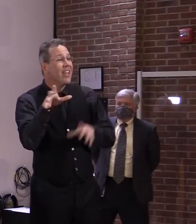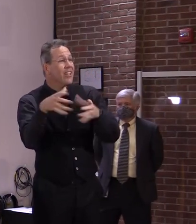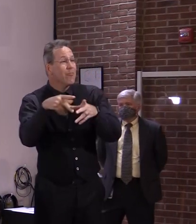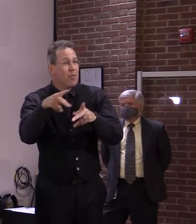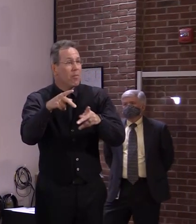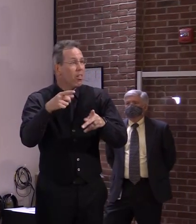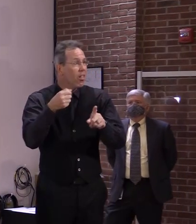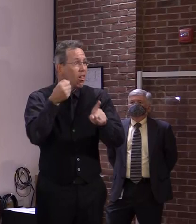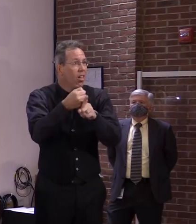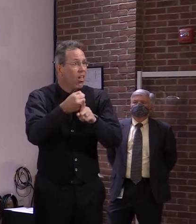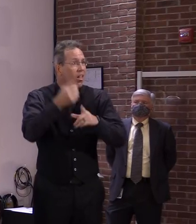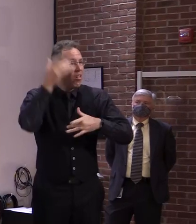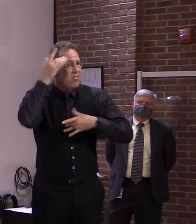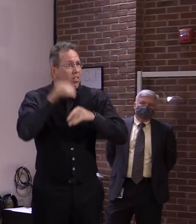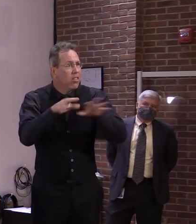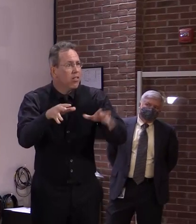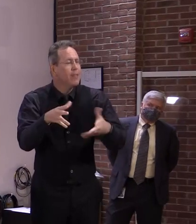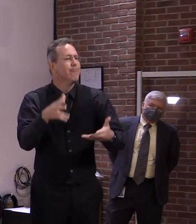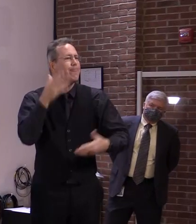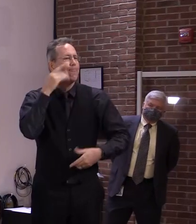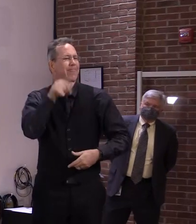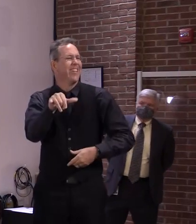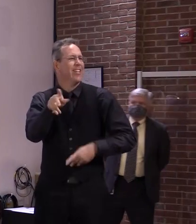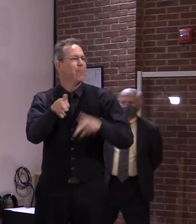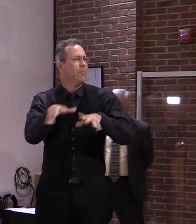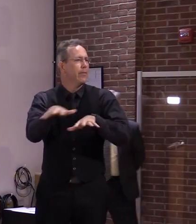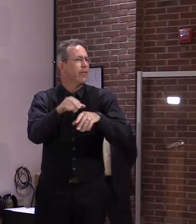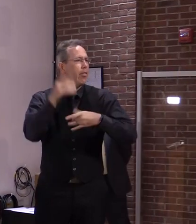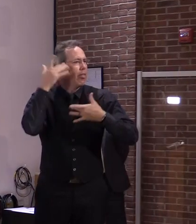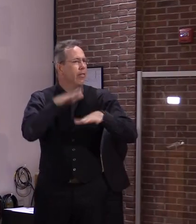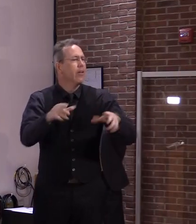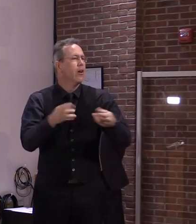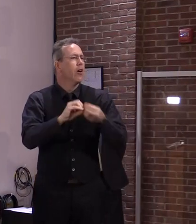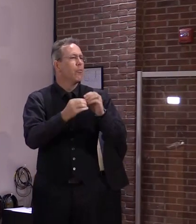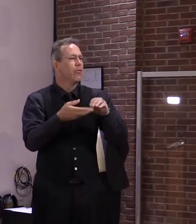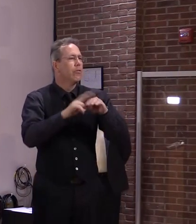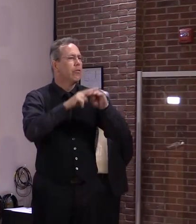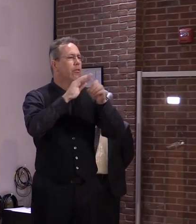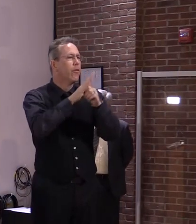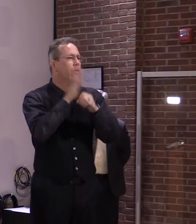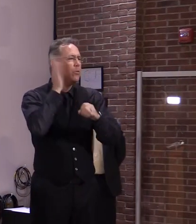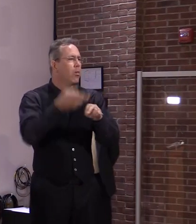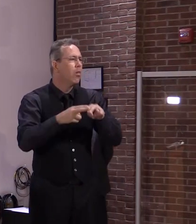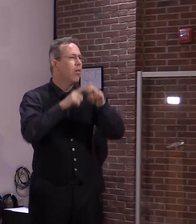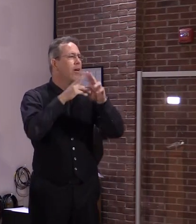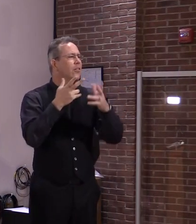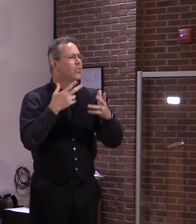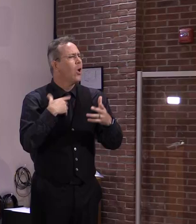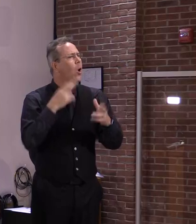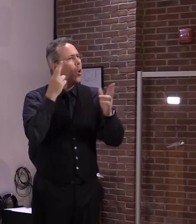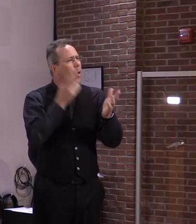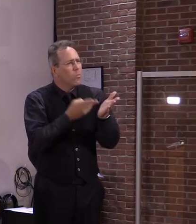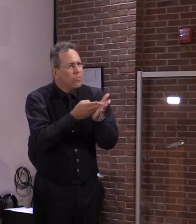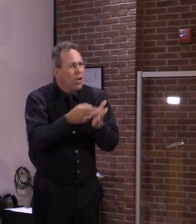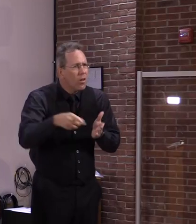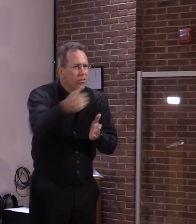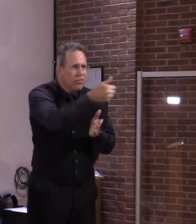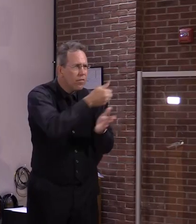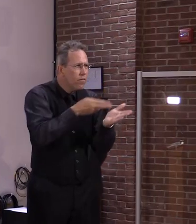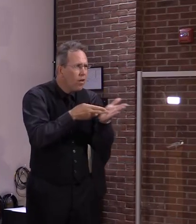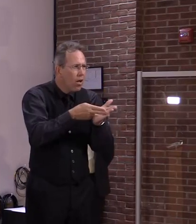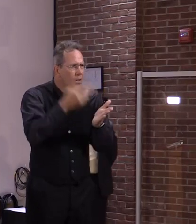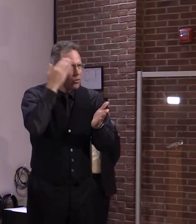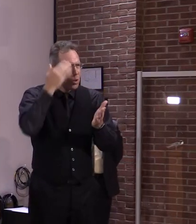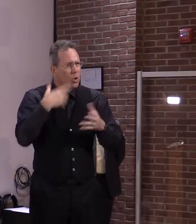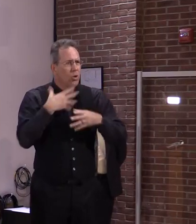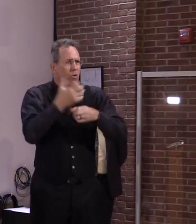to have a little more faith in Vermonters based on our experience in the last 14 months that I don't think that scenario is going to happen. I